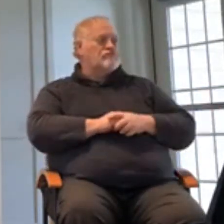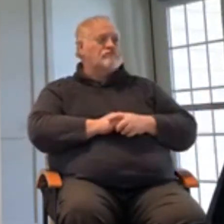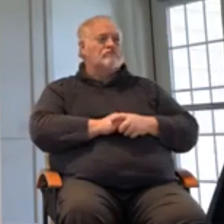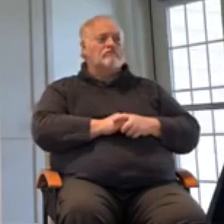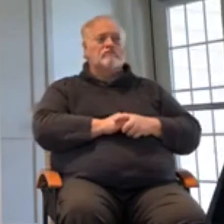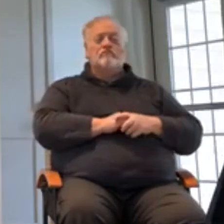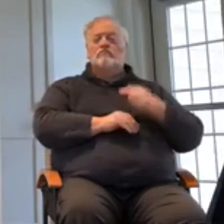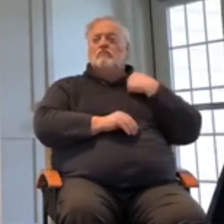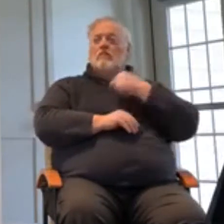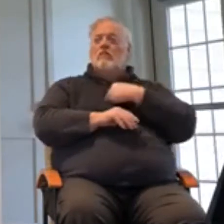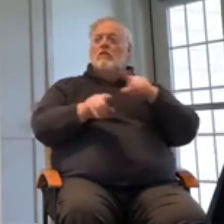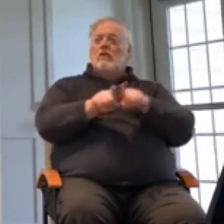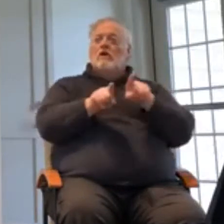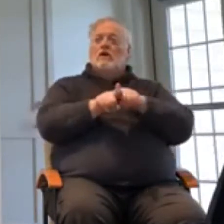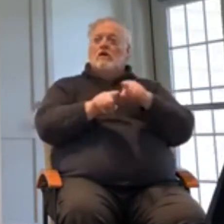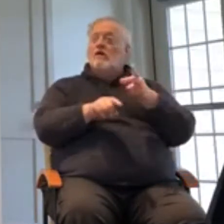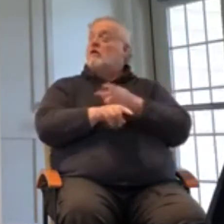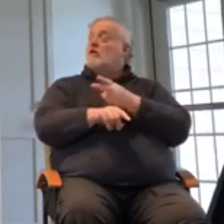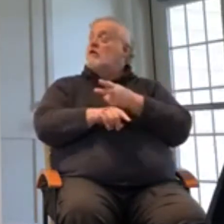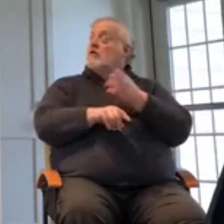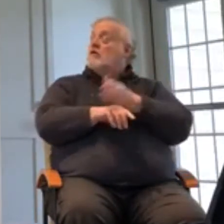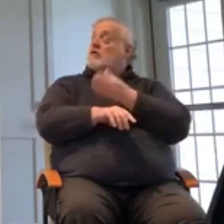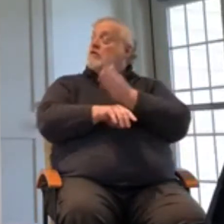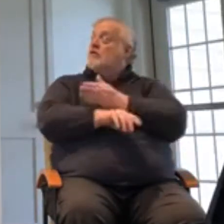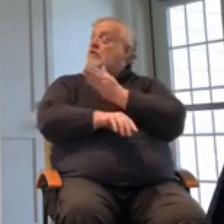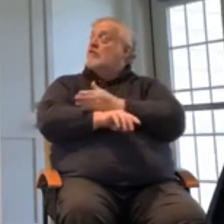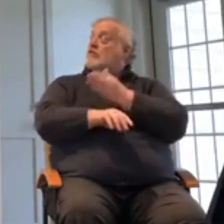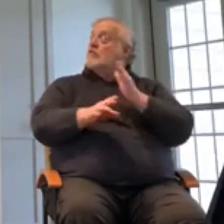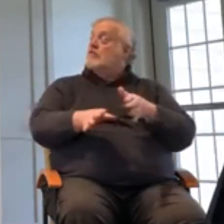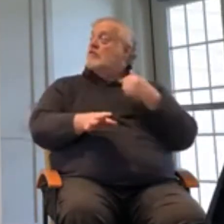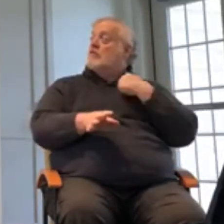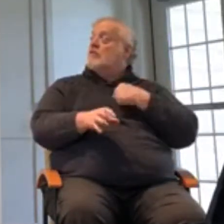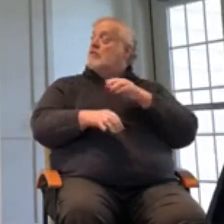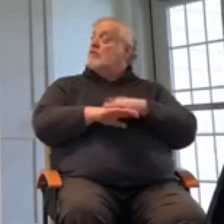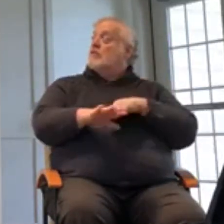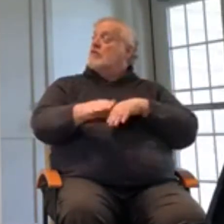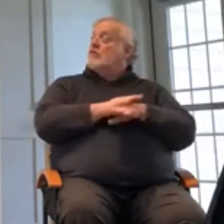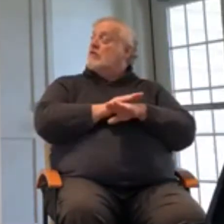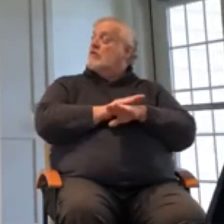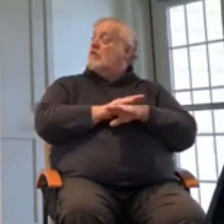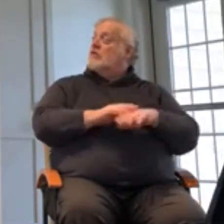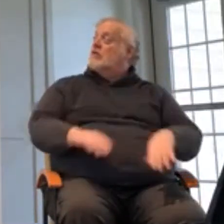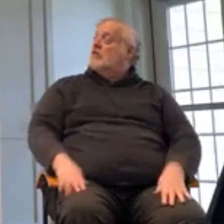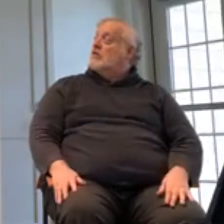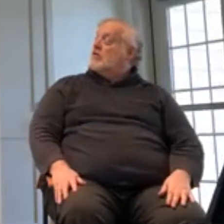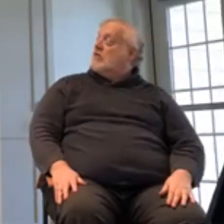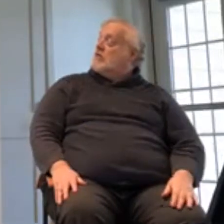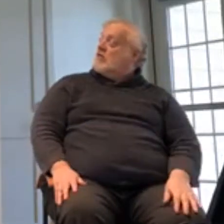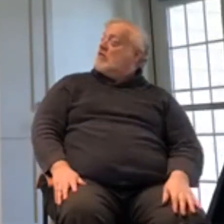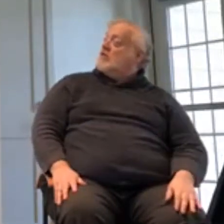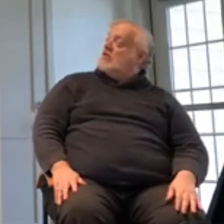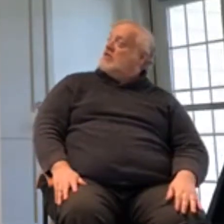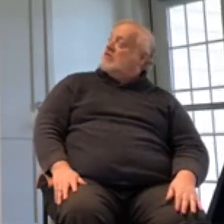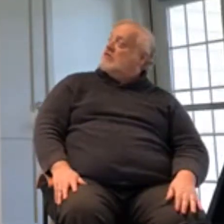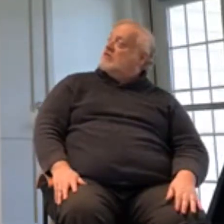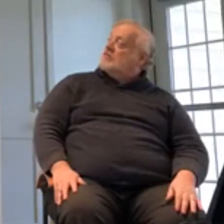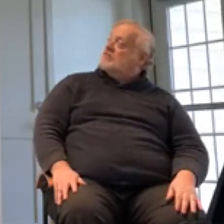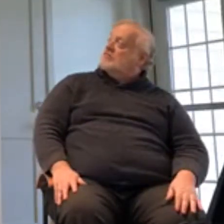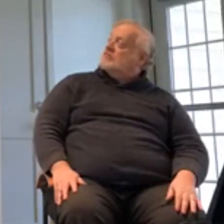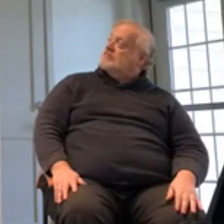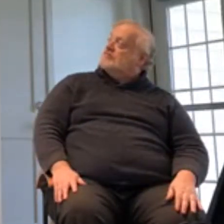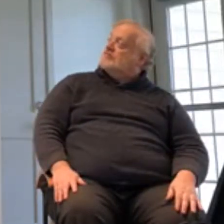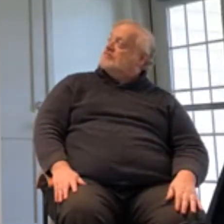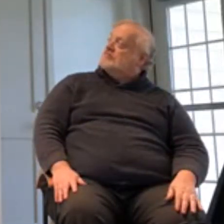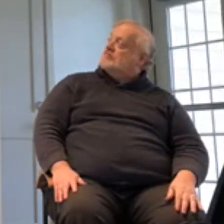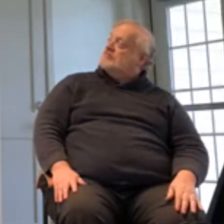We as his sheep experience solace or comfort. We as his sheep experience